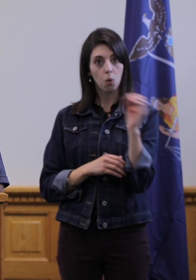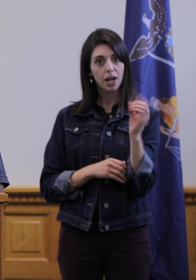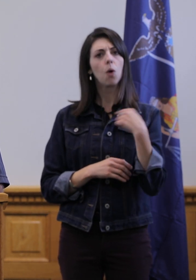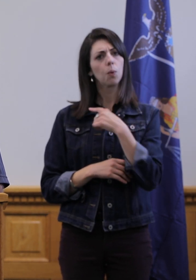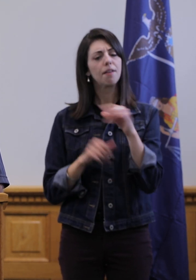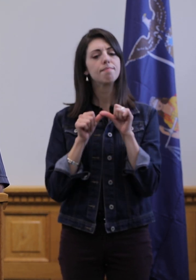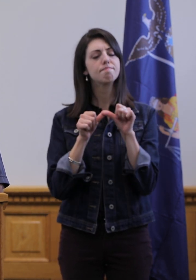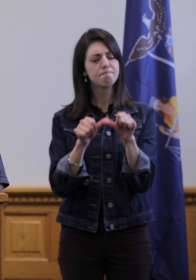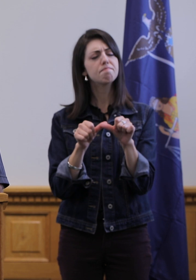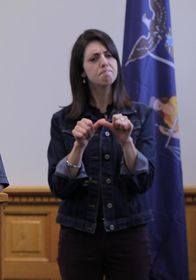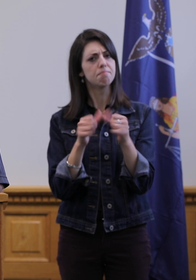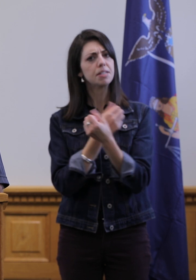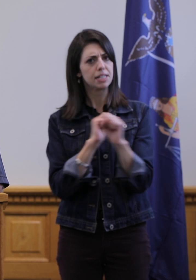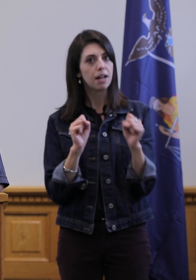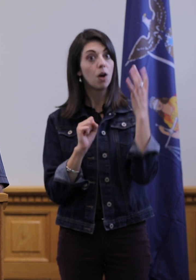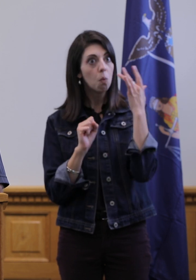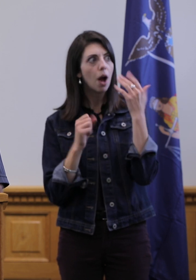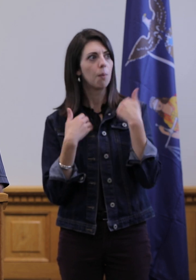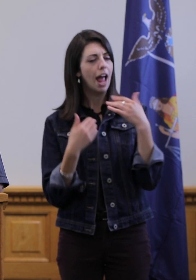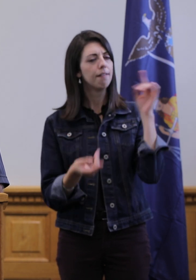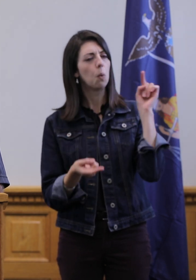safe because we continue to have a low infection rate.